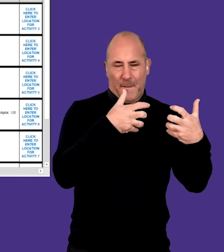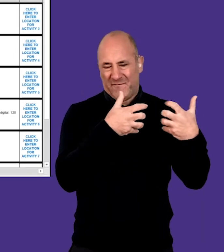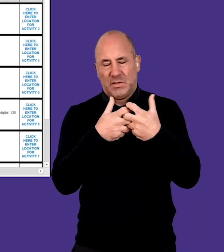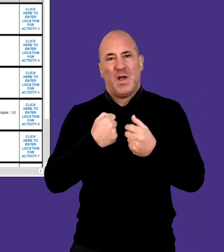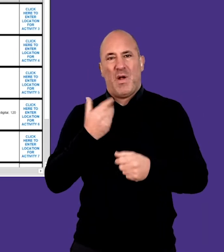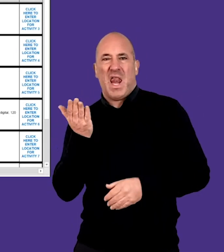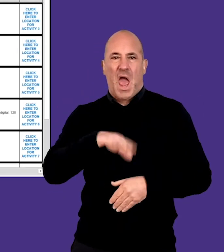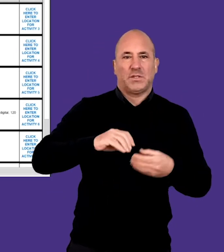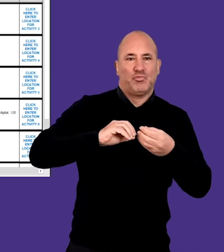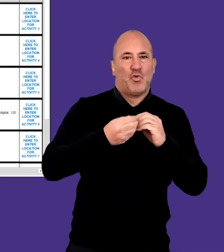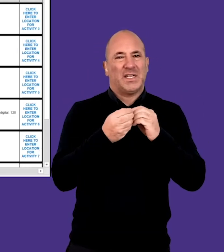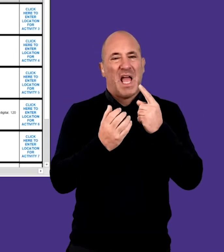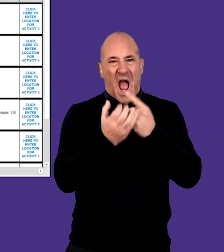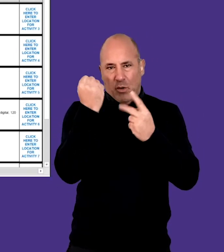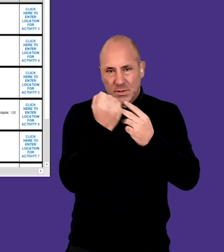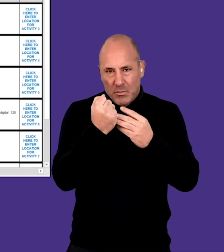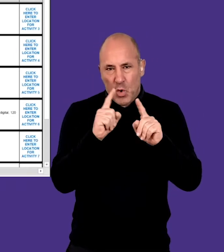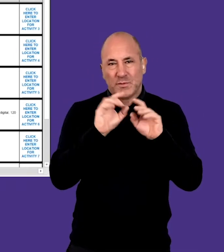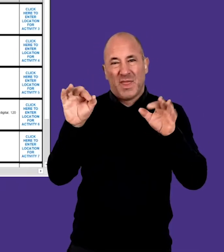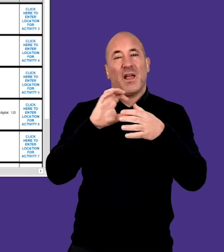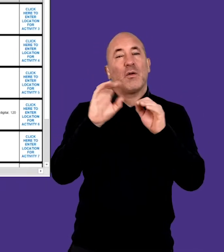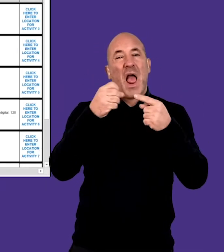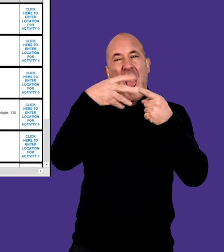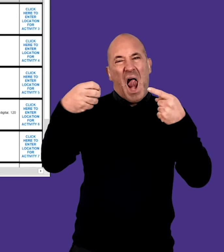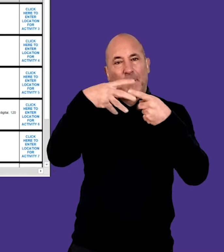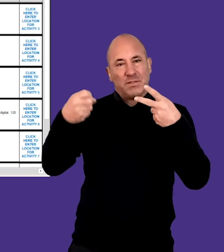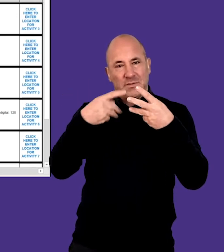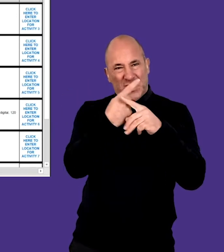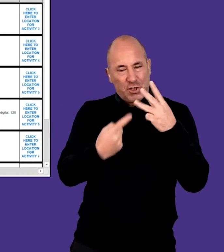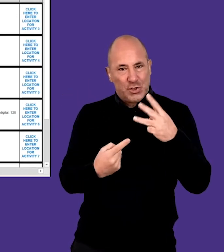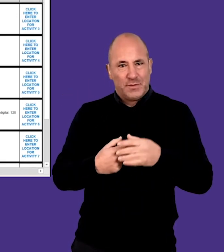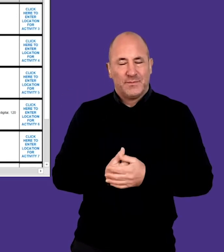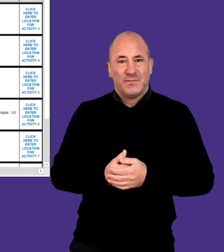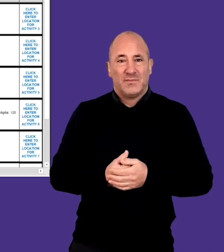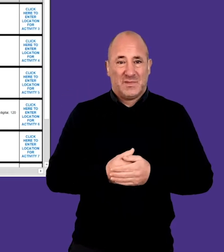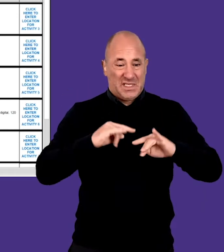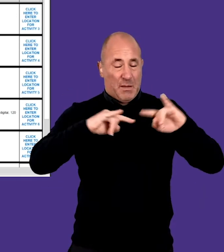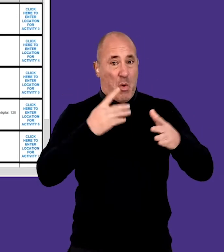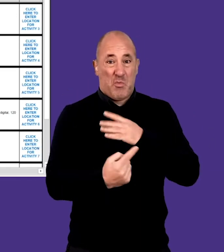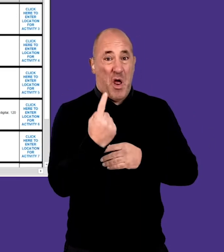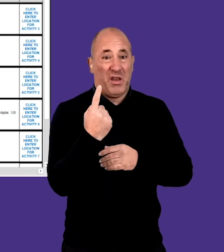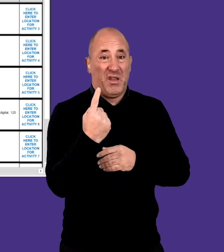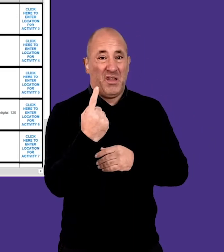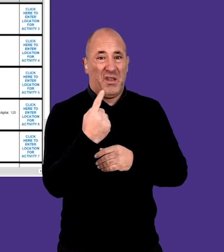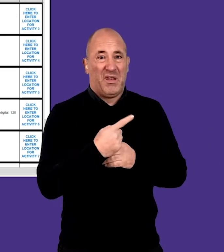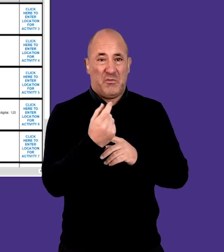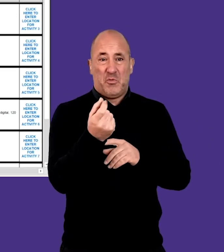2024 will contribute to our Let's Create outcomes and their associated elements. There's only one template, whether